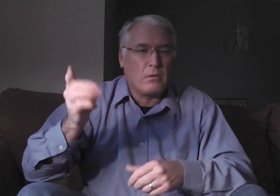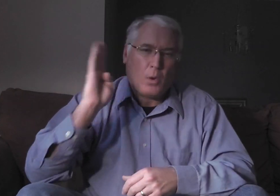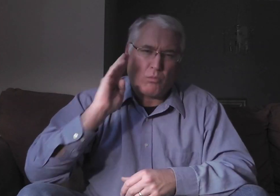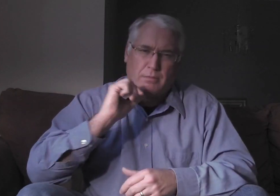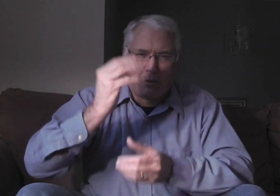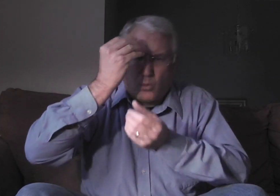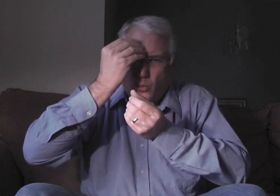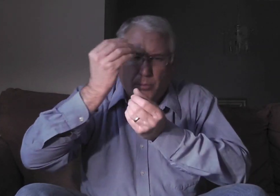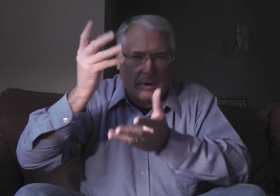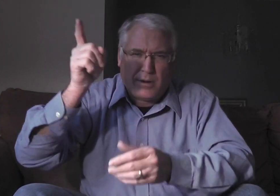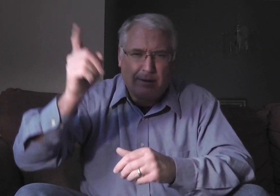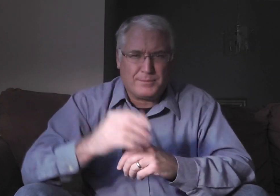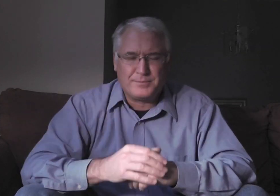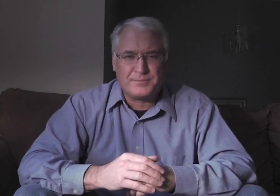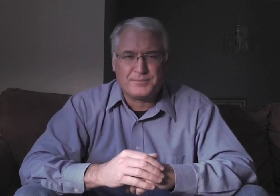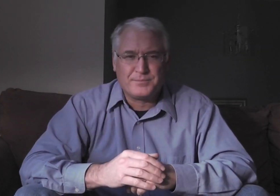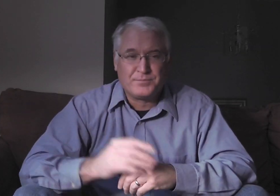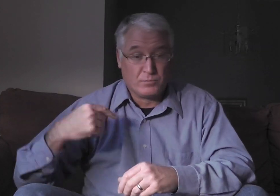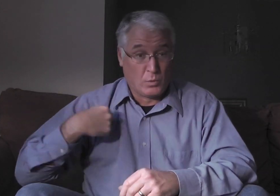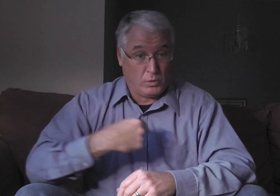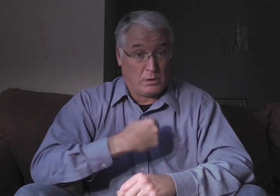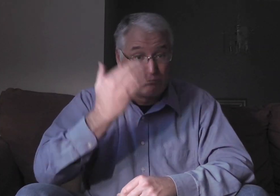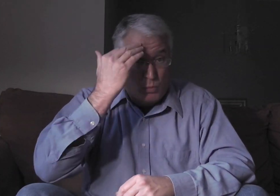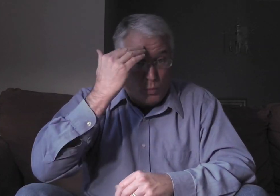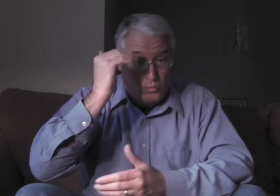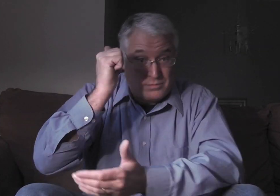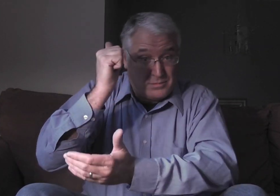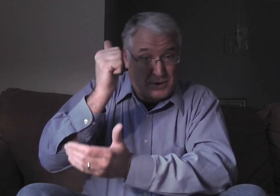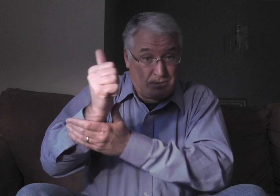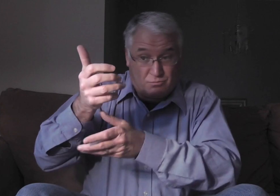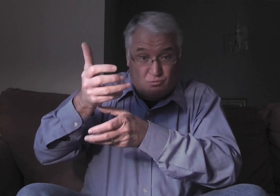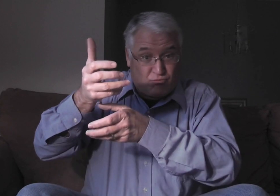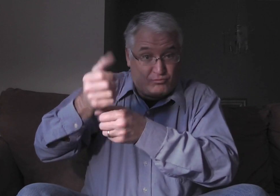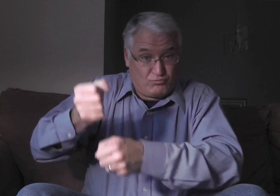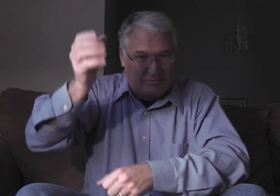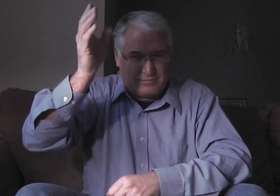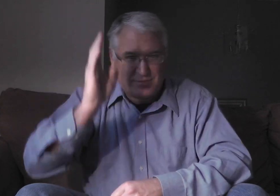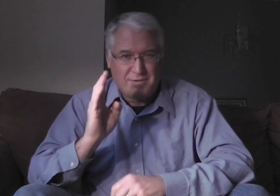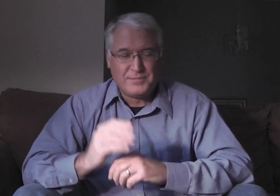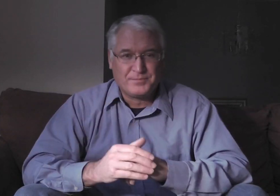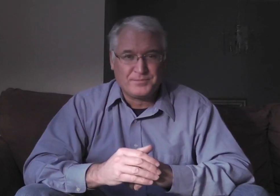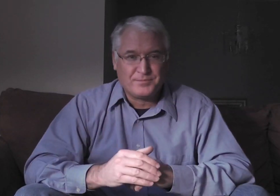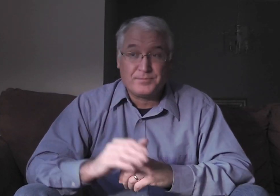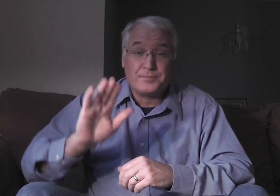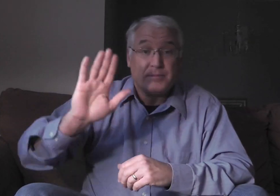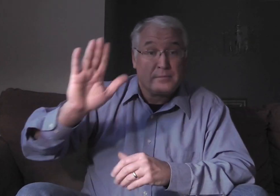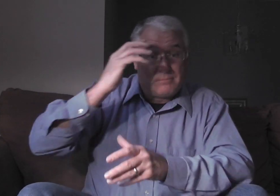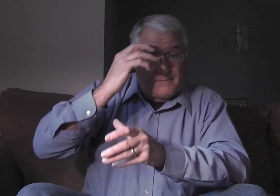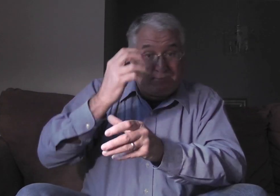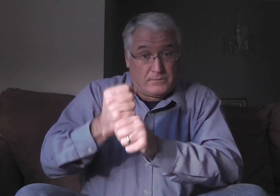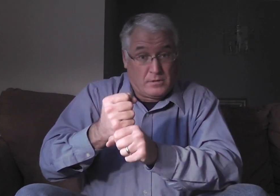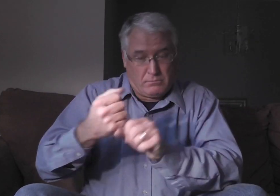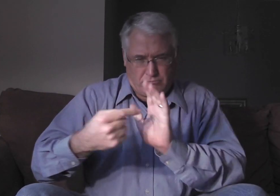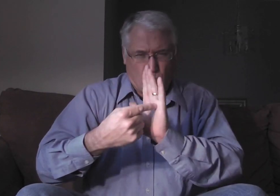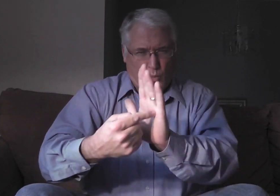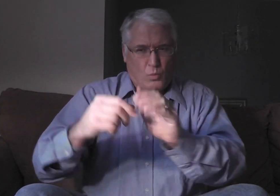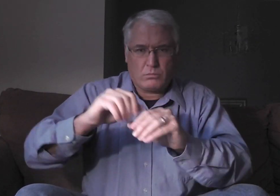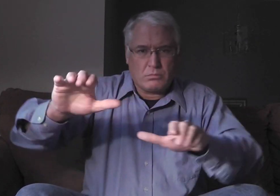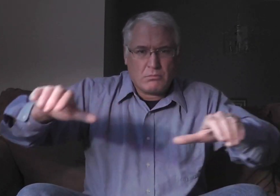If not, he would not have obeyed him. We know that he trusted God. It